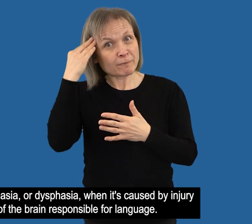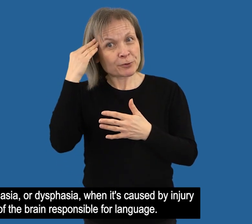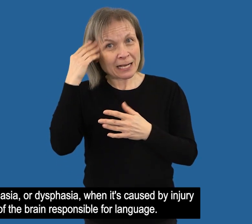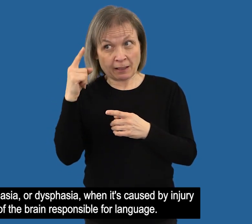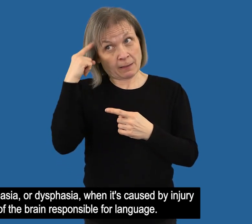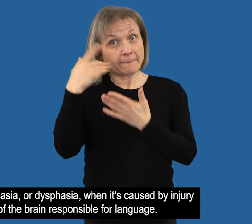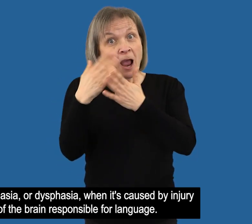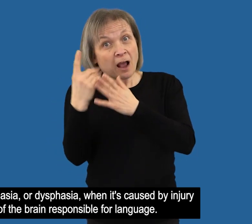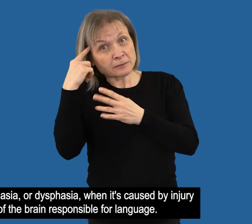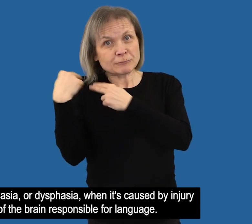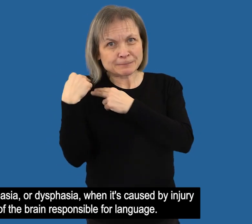language.